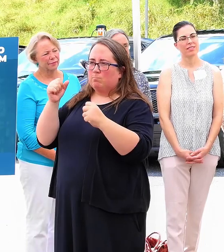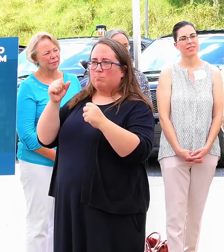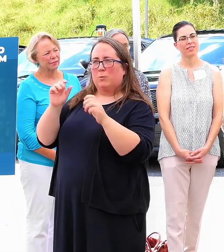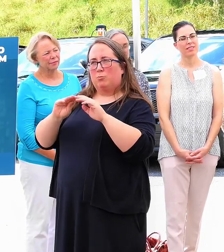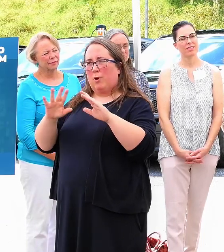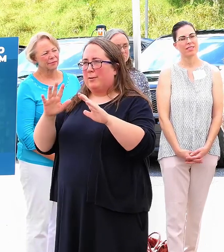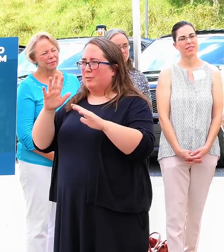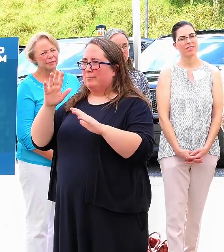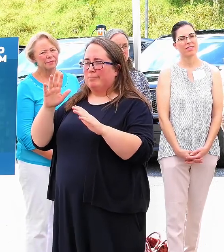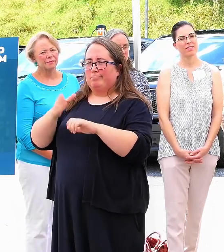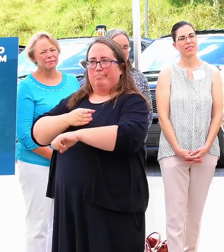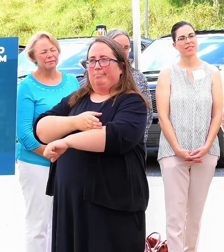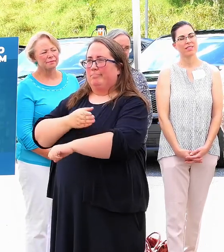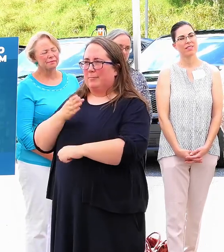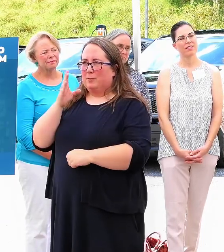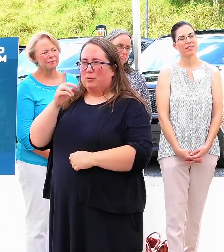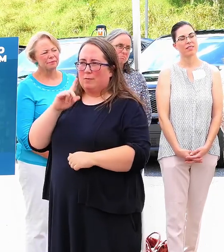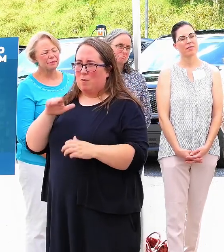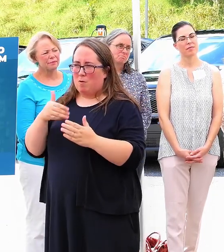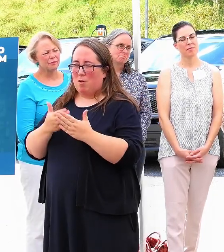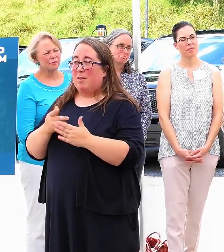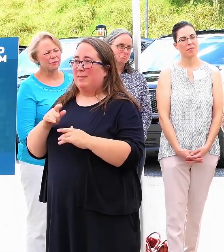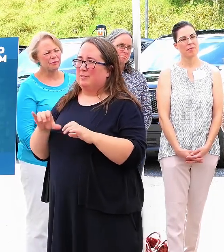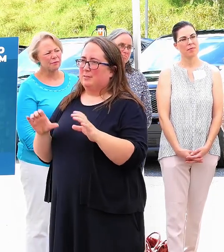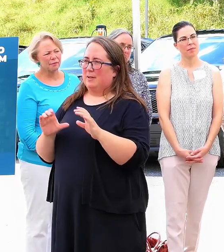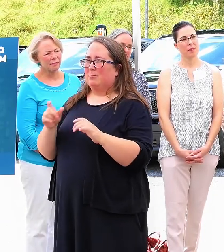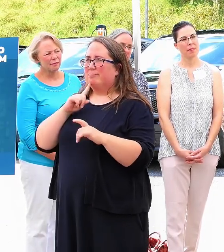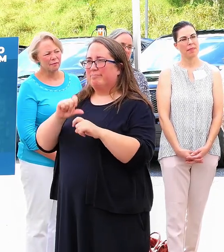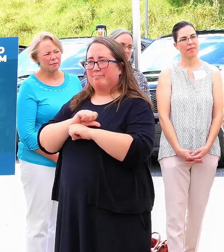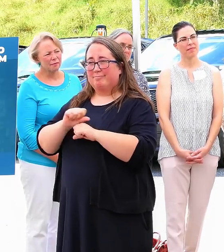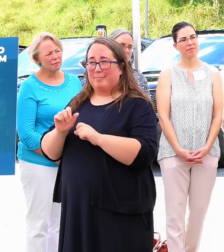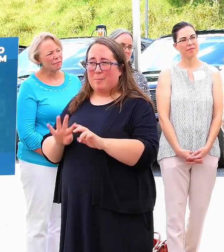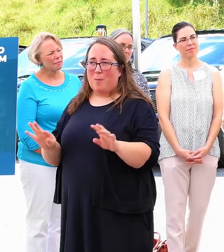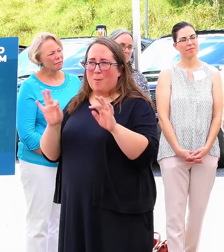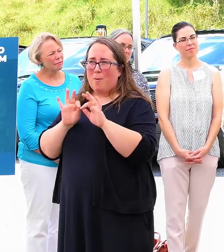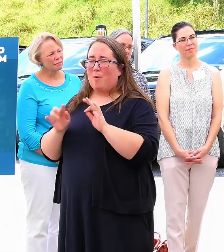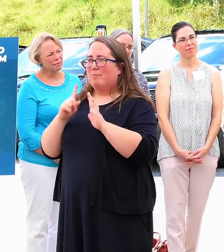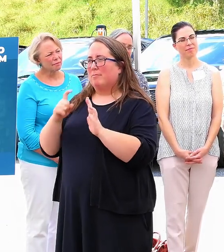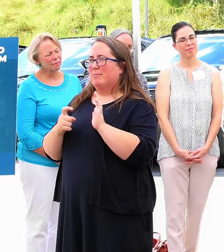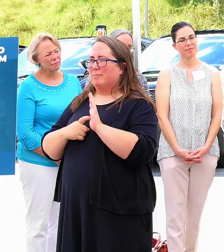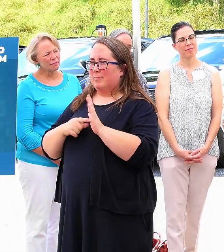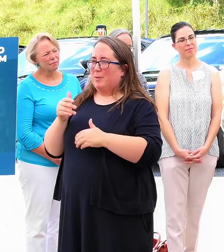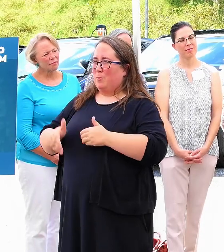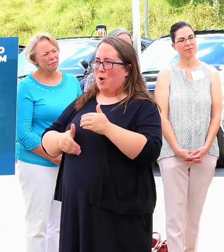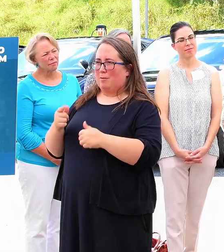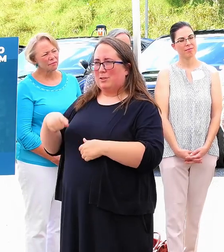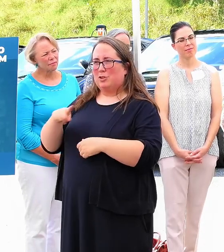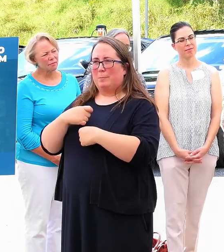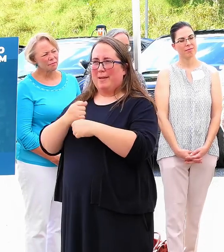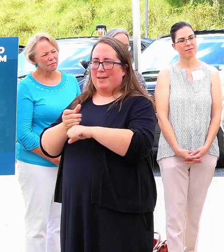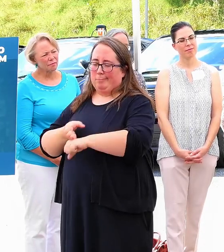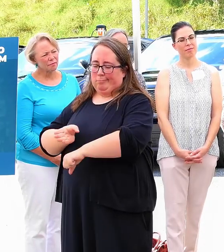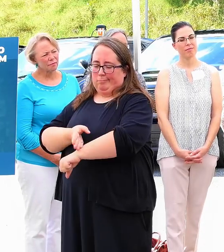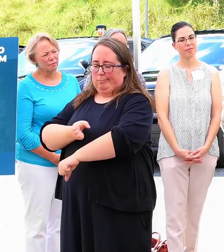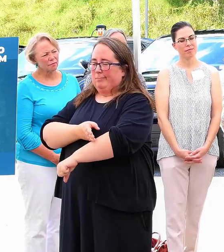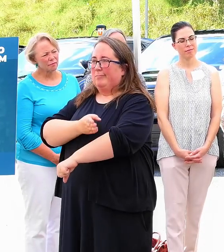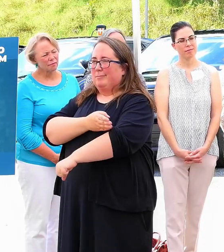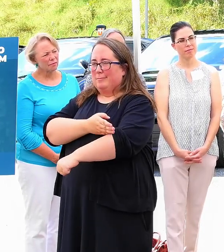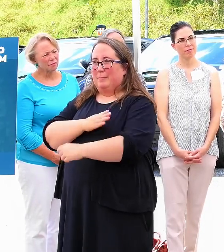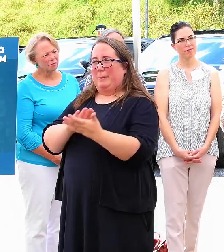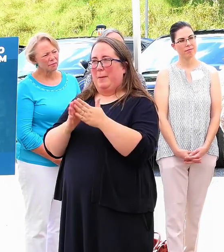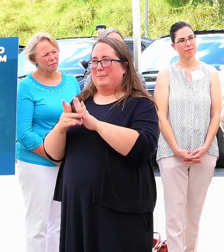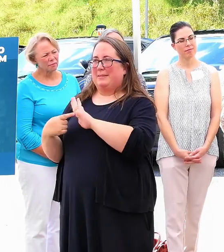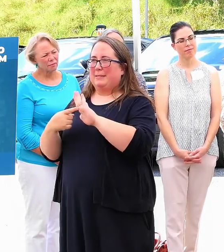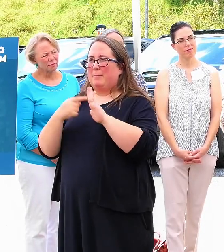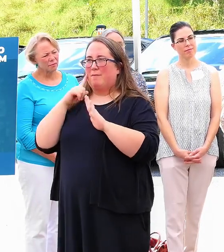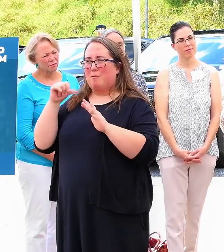for all. This certification is a really big deal, and it recognizes the progress that you're making that serves as an example